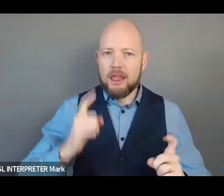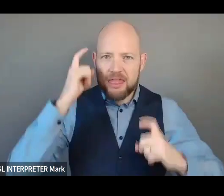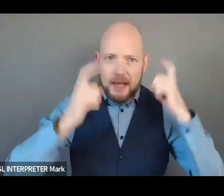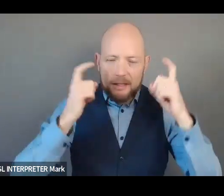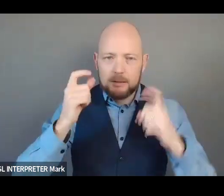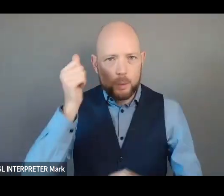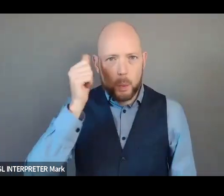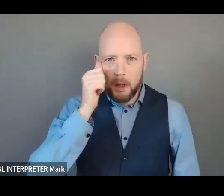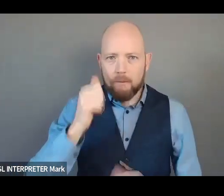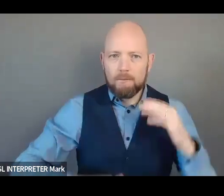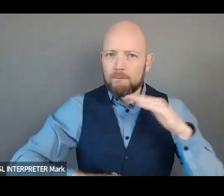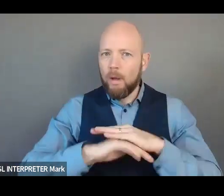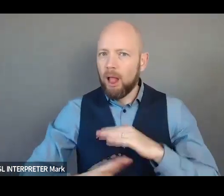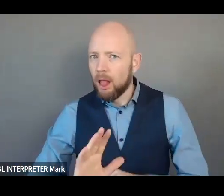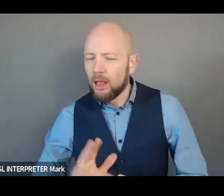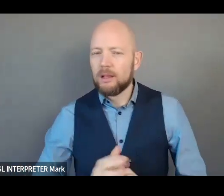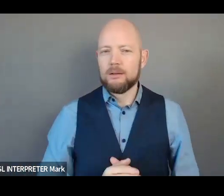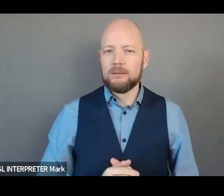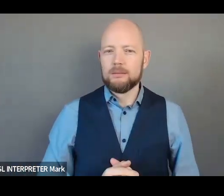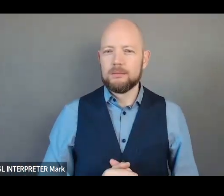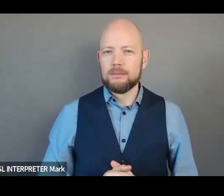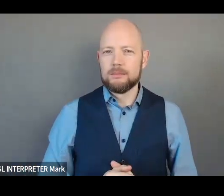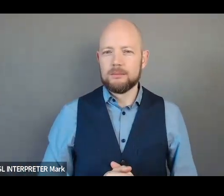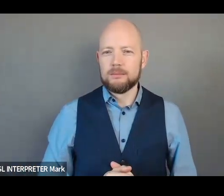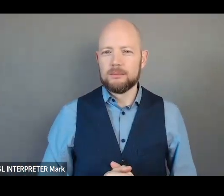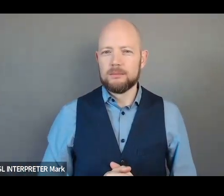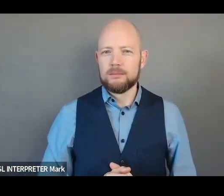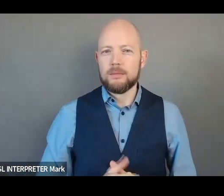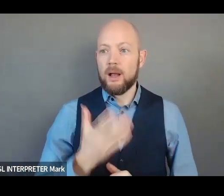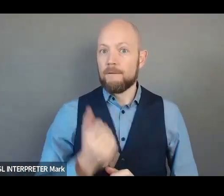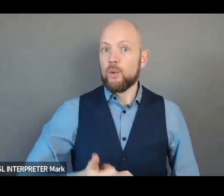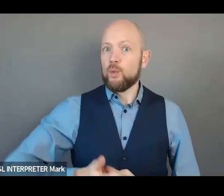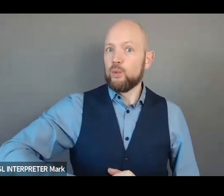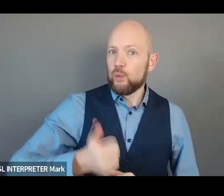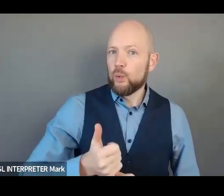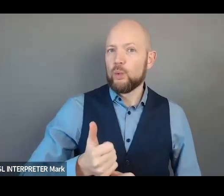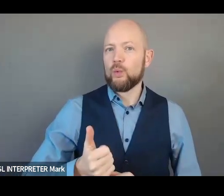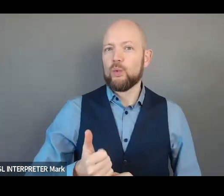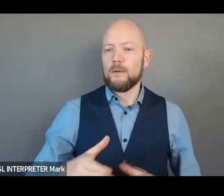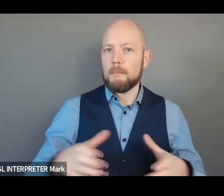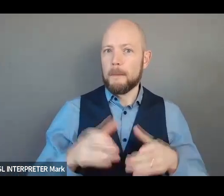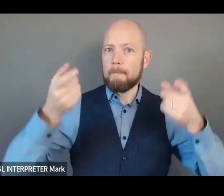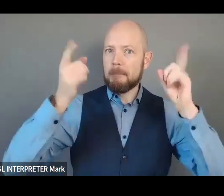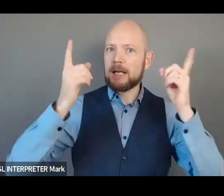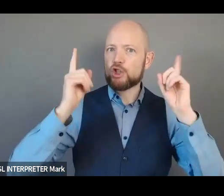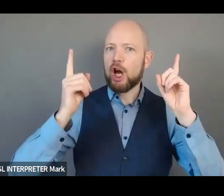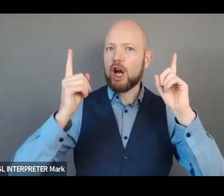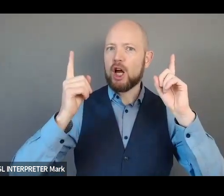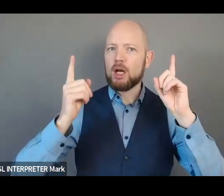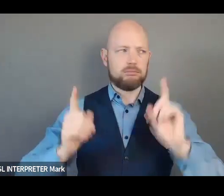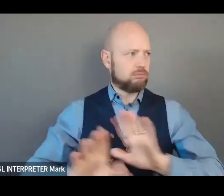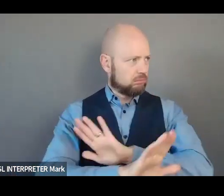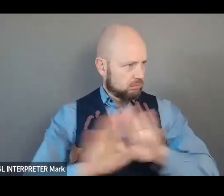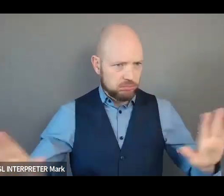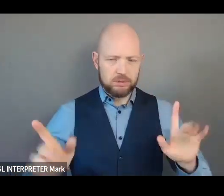really when you've got like a good sector or departmental manager who kind of pushes back on that, or at least says, you know, let's